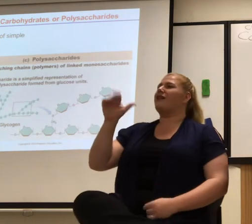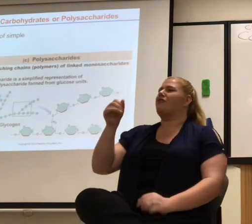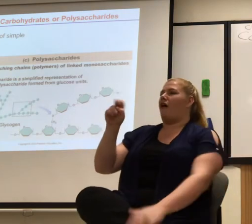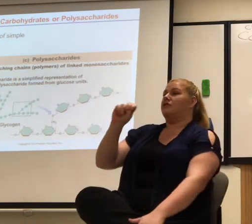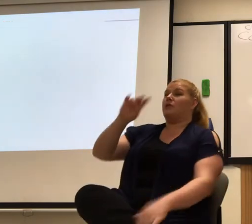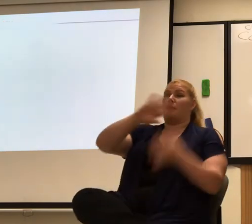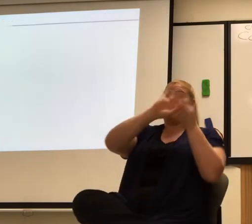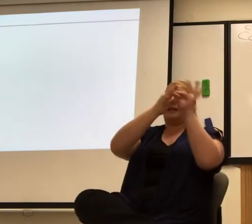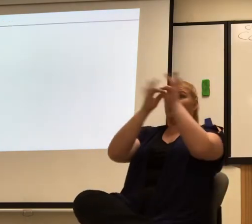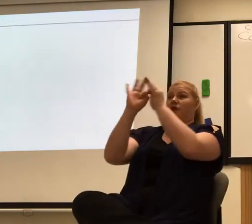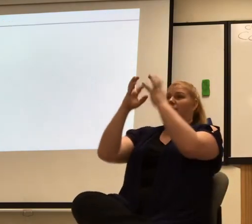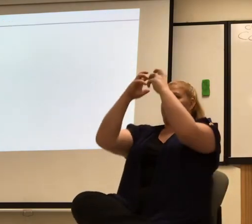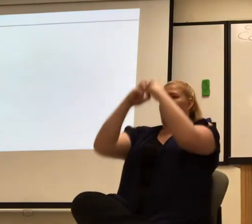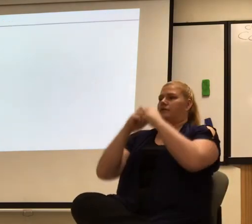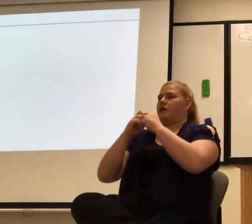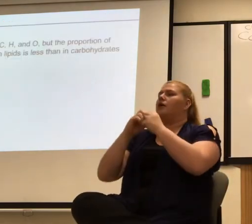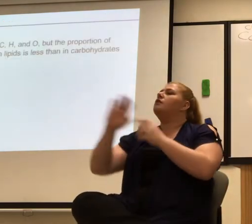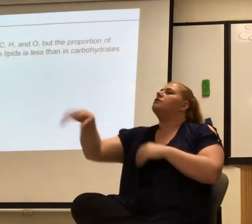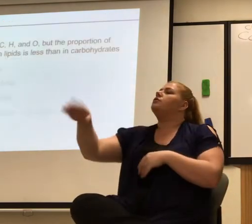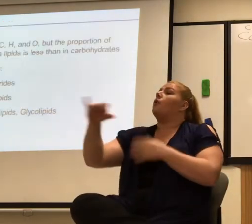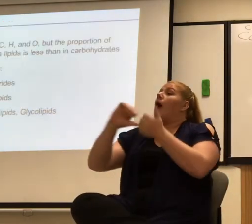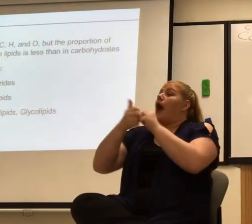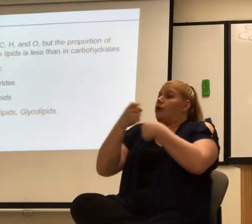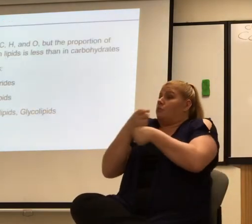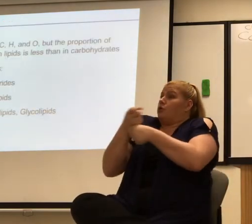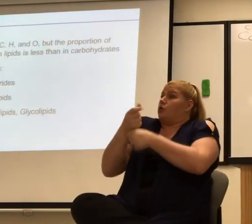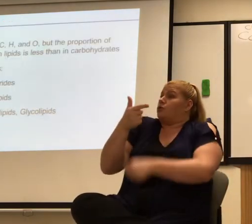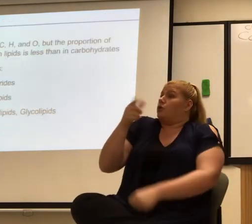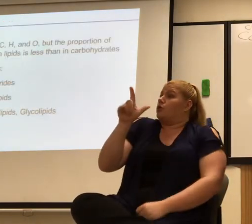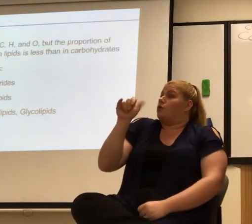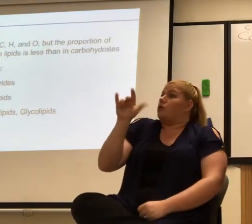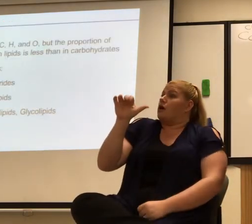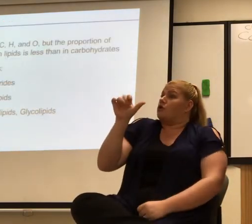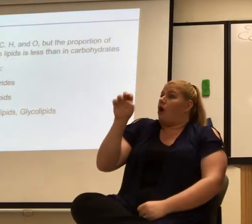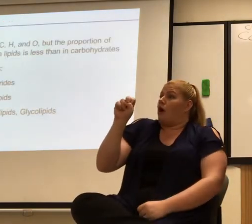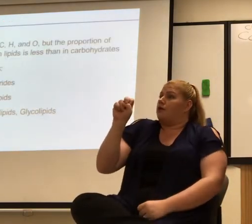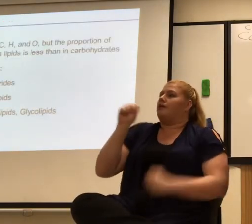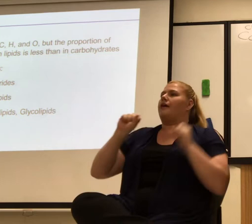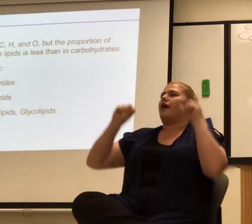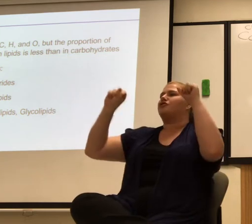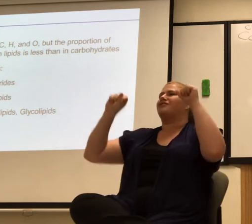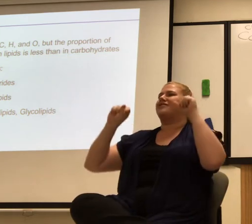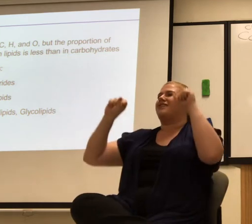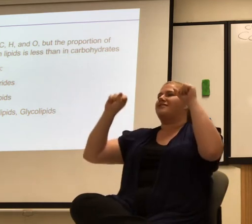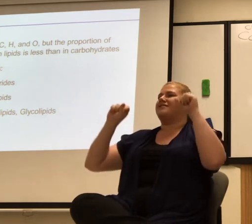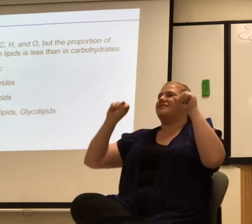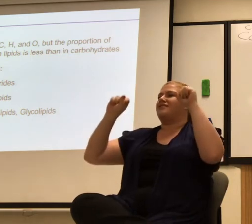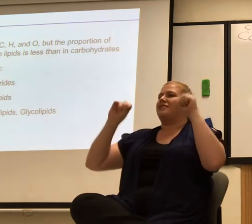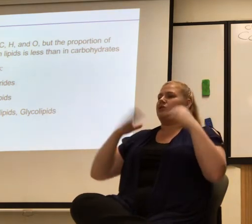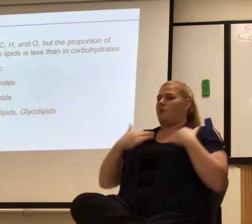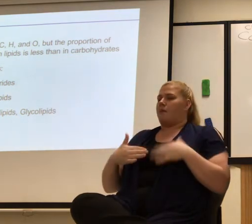Let's move on from carbs to lipids. Any questions on carbohydrates?